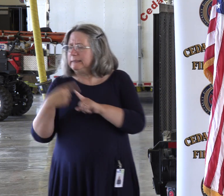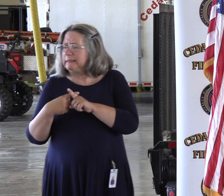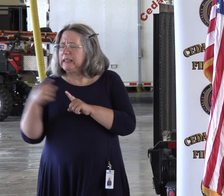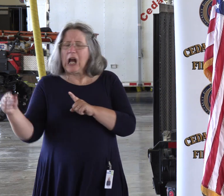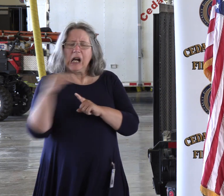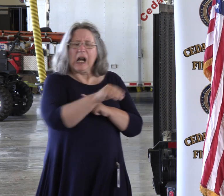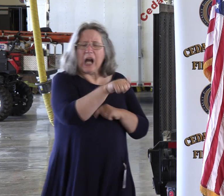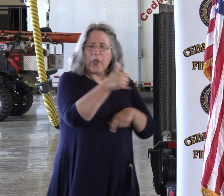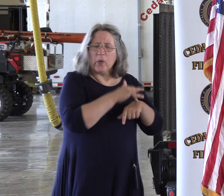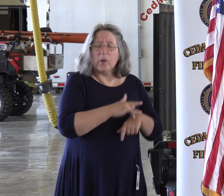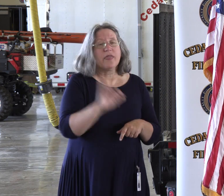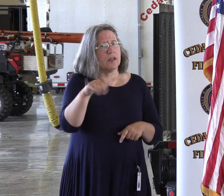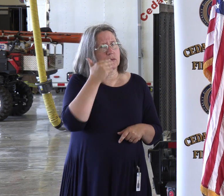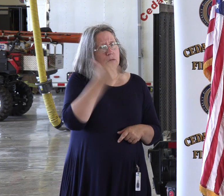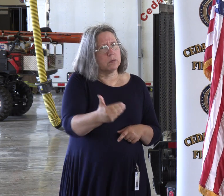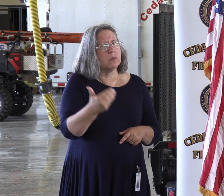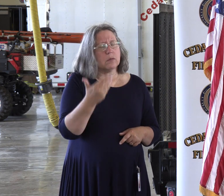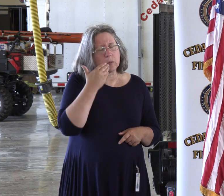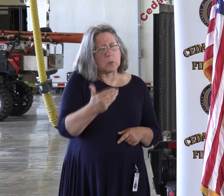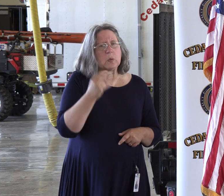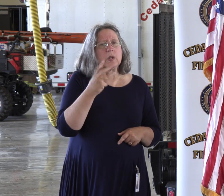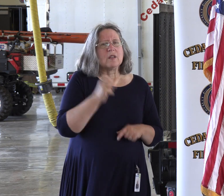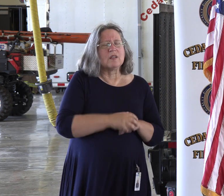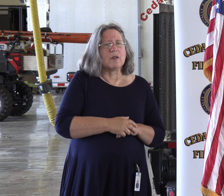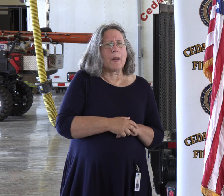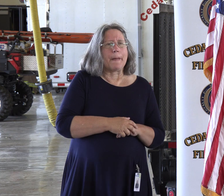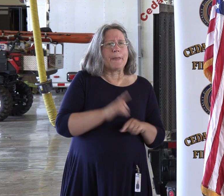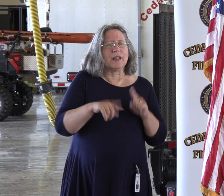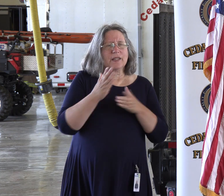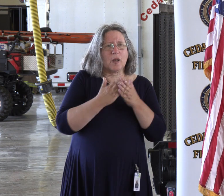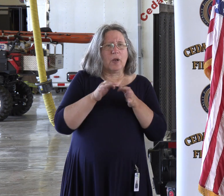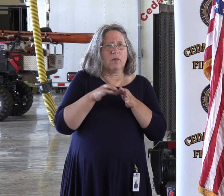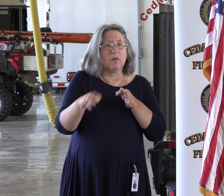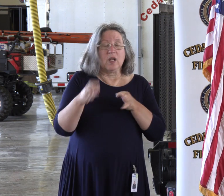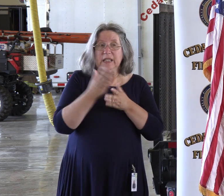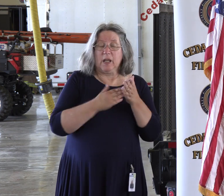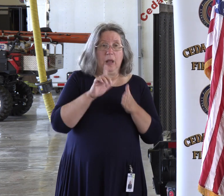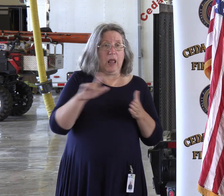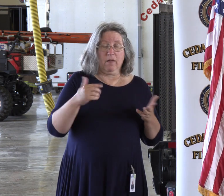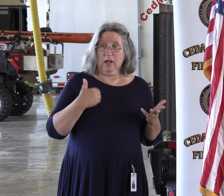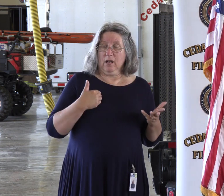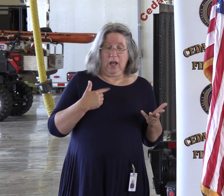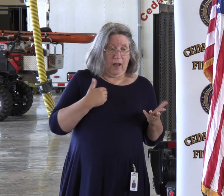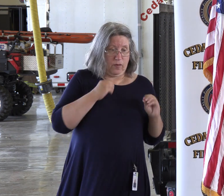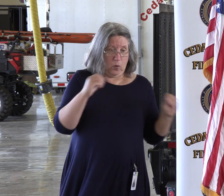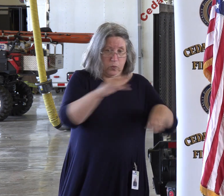other units, which is encouraging. We know there's a little bit of delay because some of those landlords didn't have places for them to